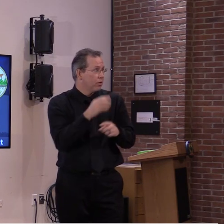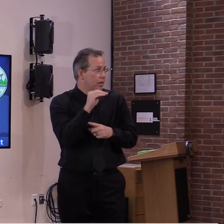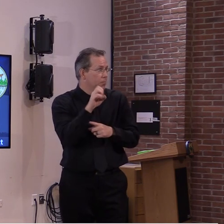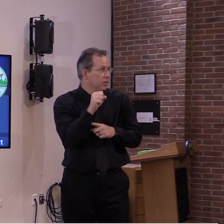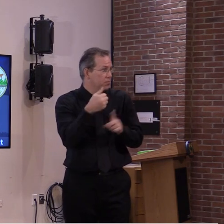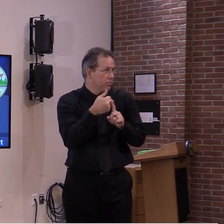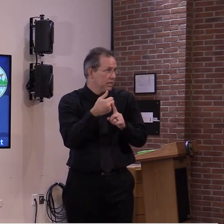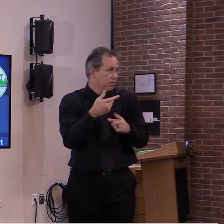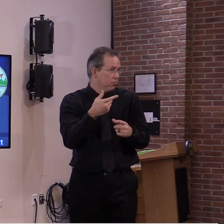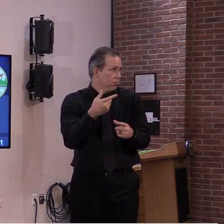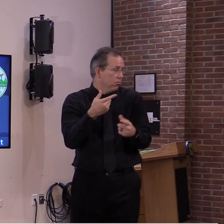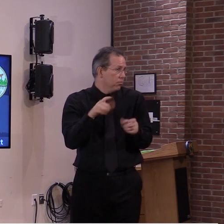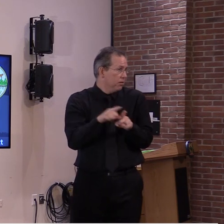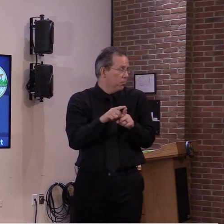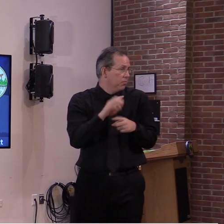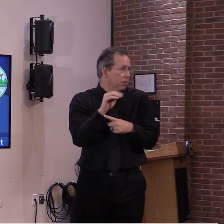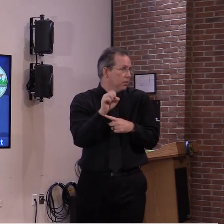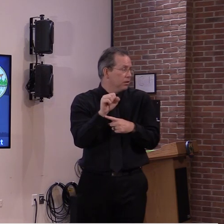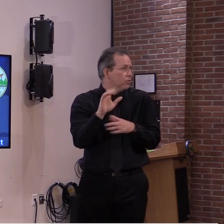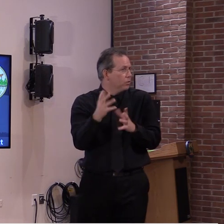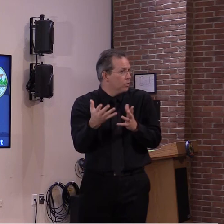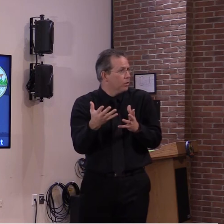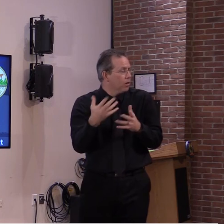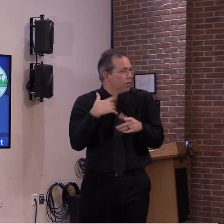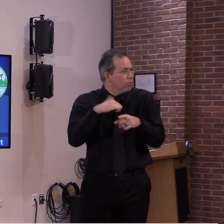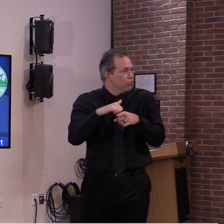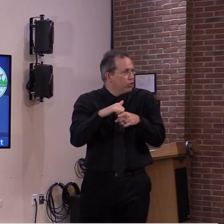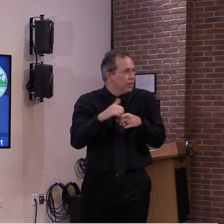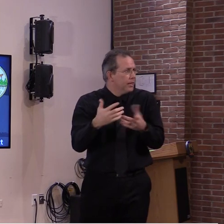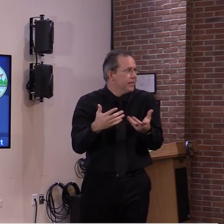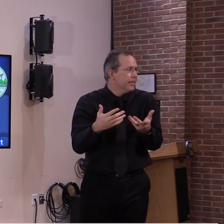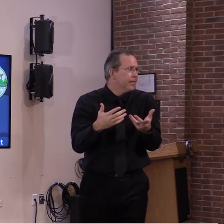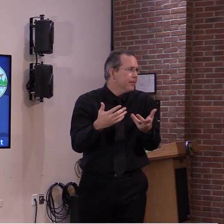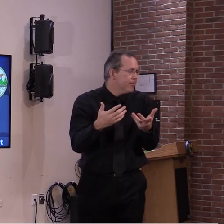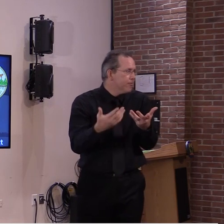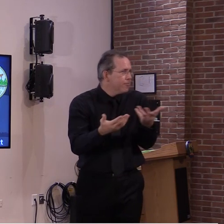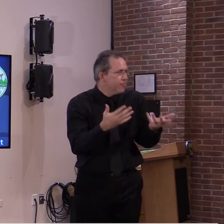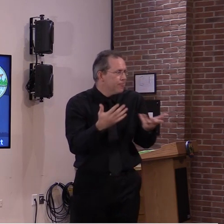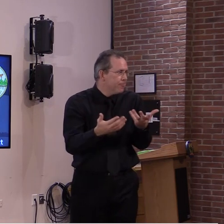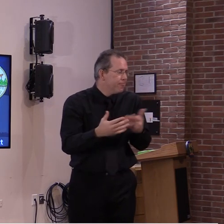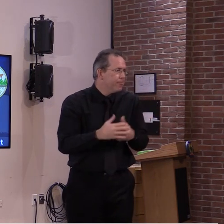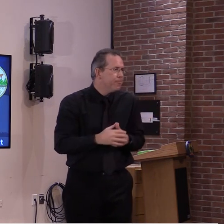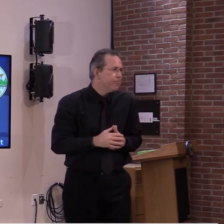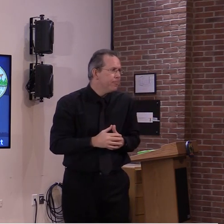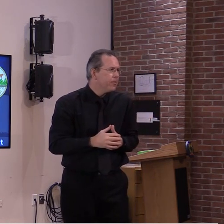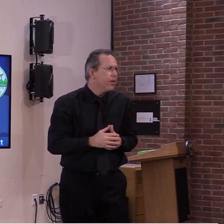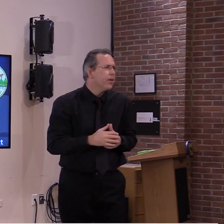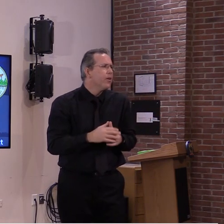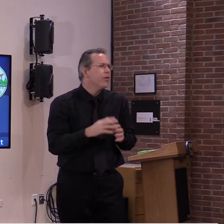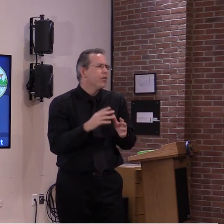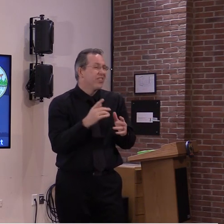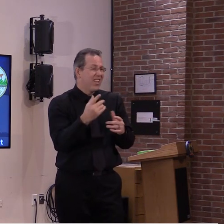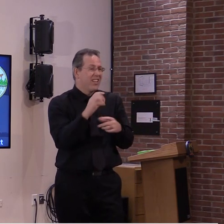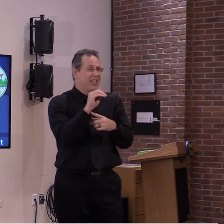under the EMTs or EMS, they would be vaccinated under 1A.